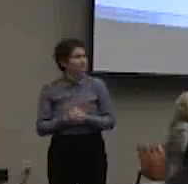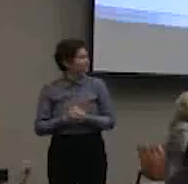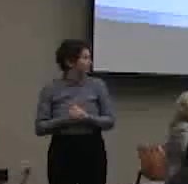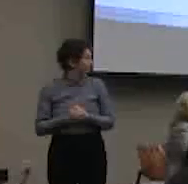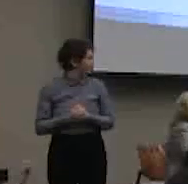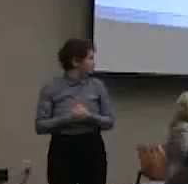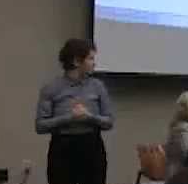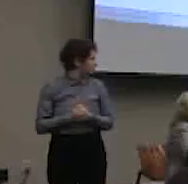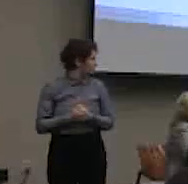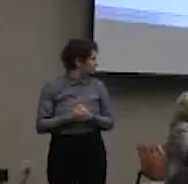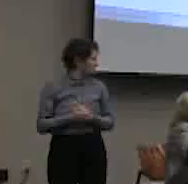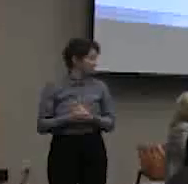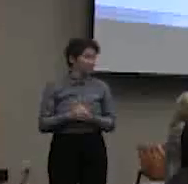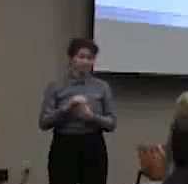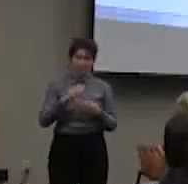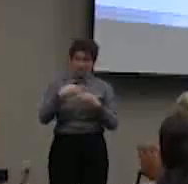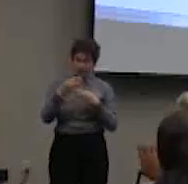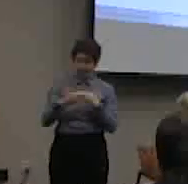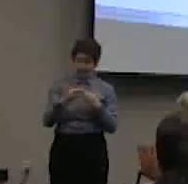So what's next is a lot of work,